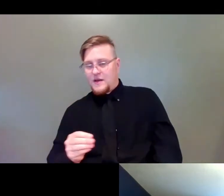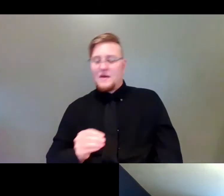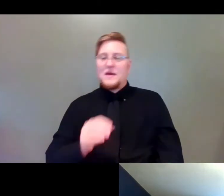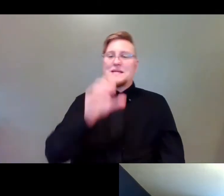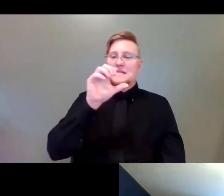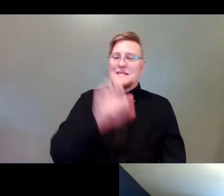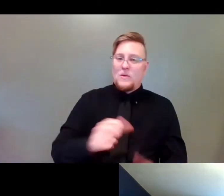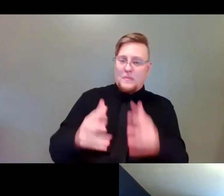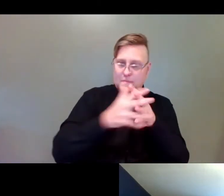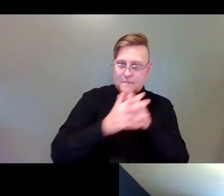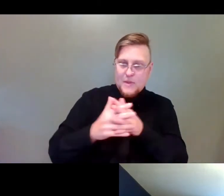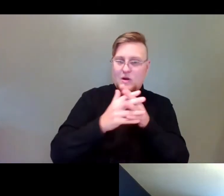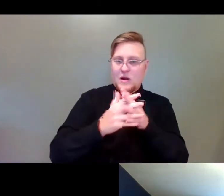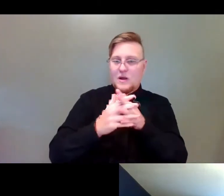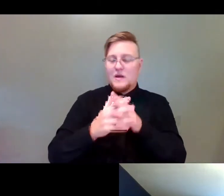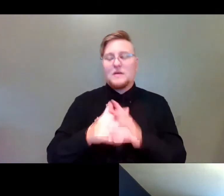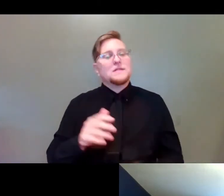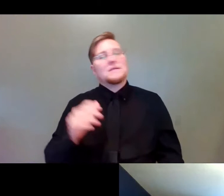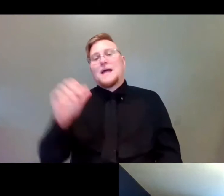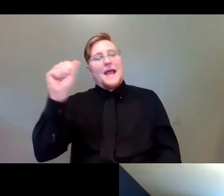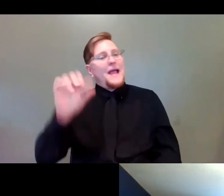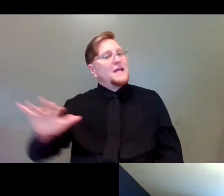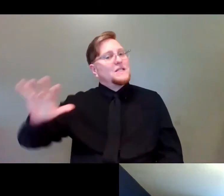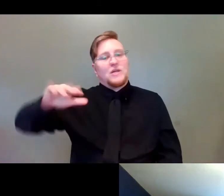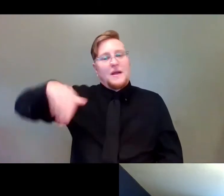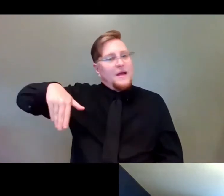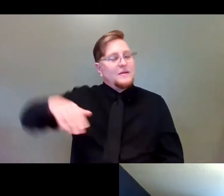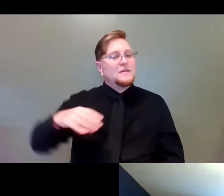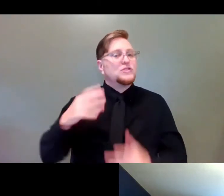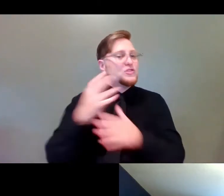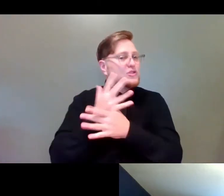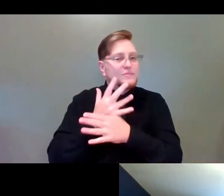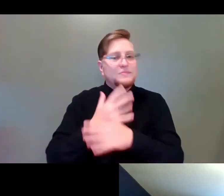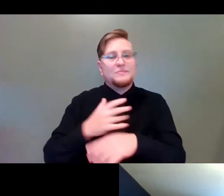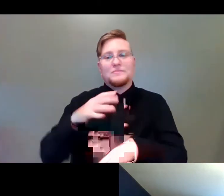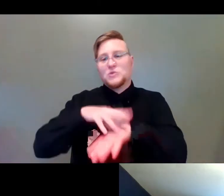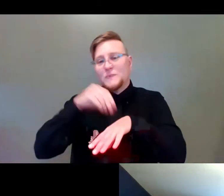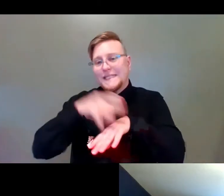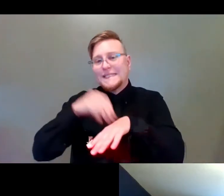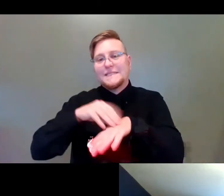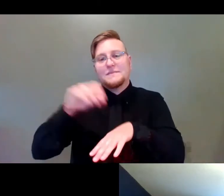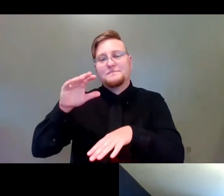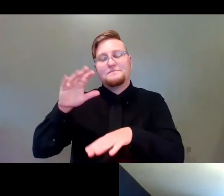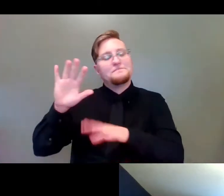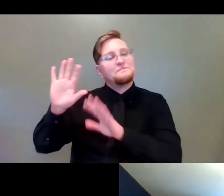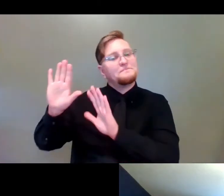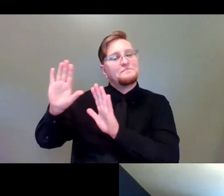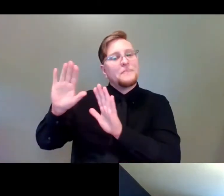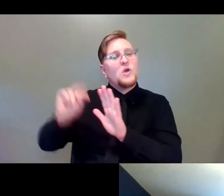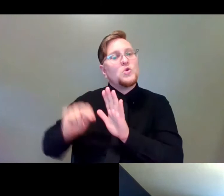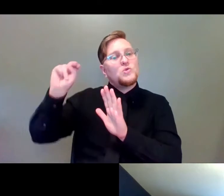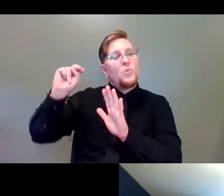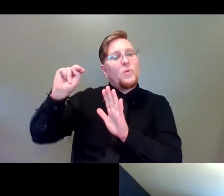spaces. We don't have people, like from Sweden or Germany or some of those you know, quote the more